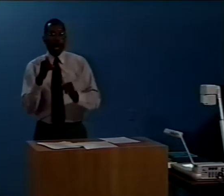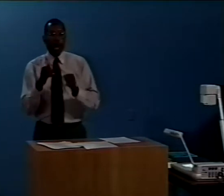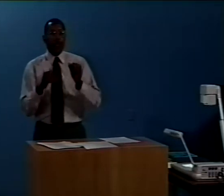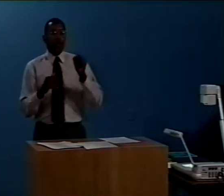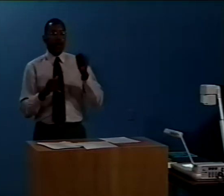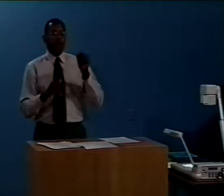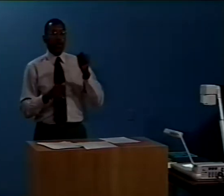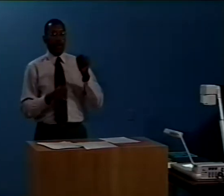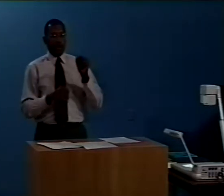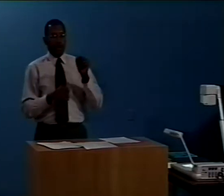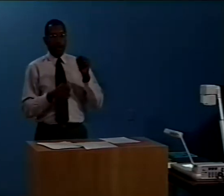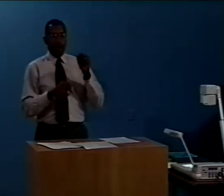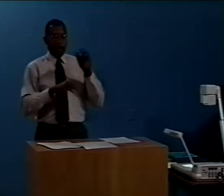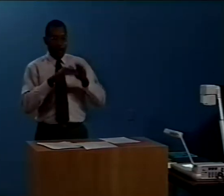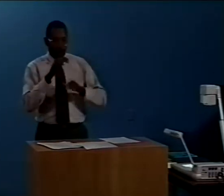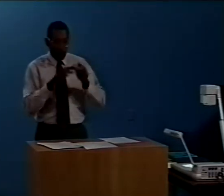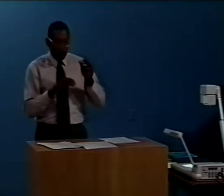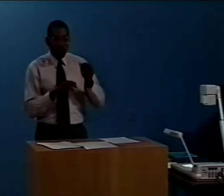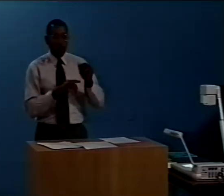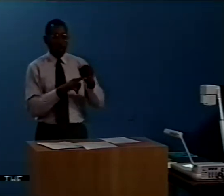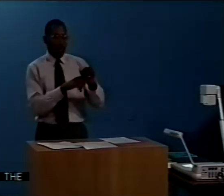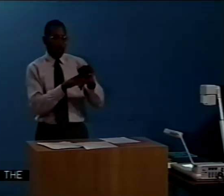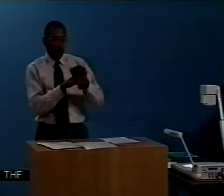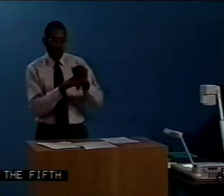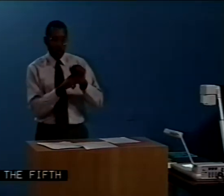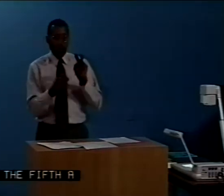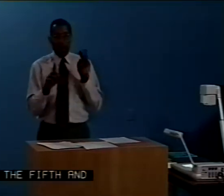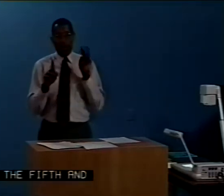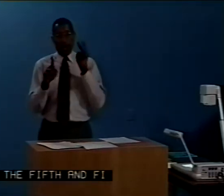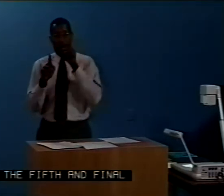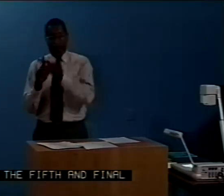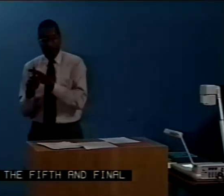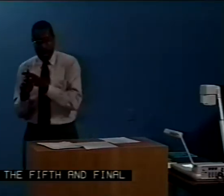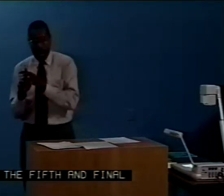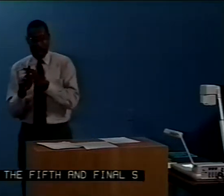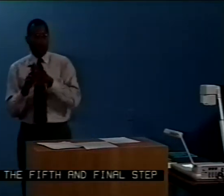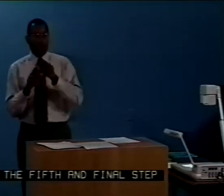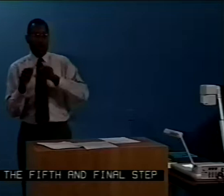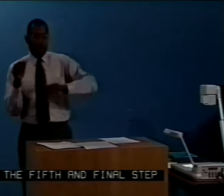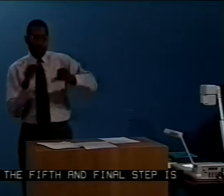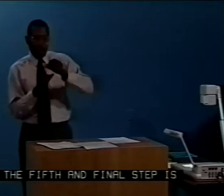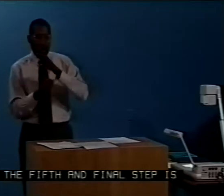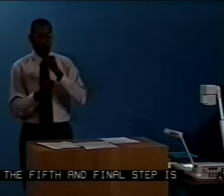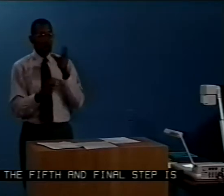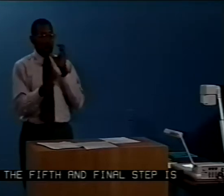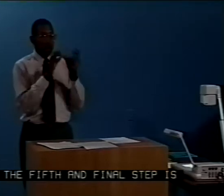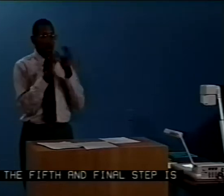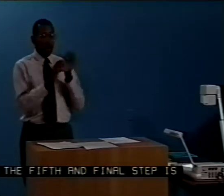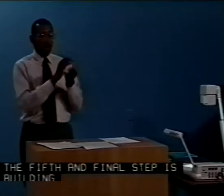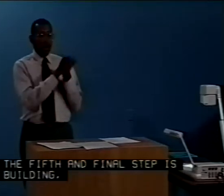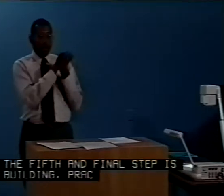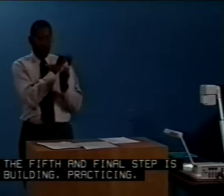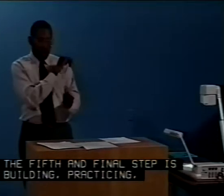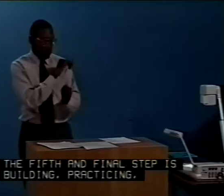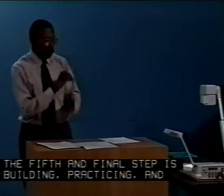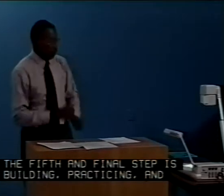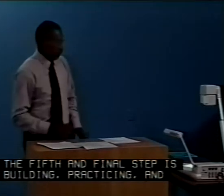The fifth and final step is building, practicing, and applying new communication